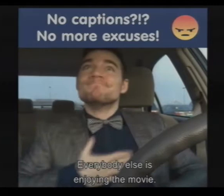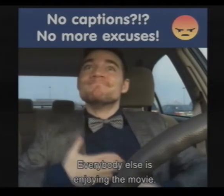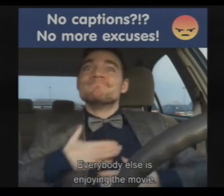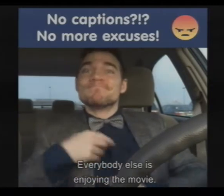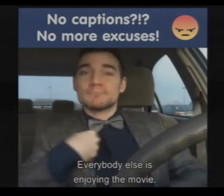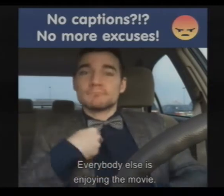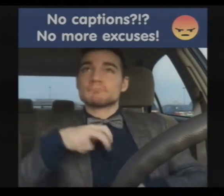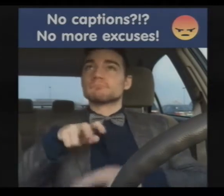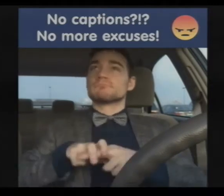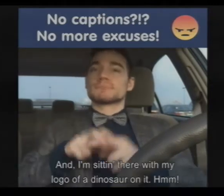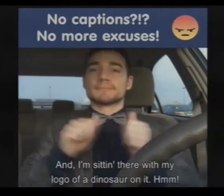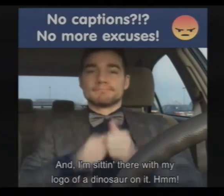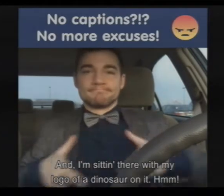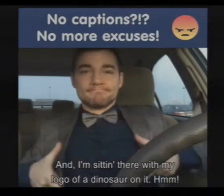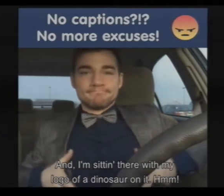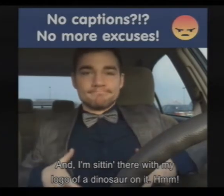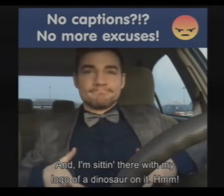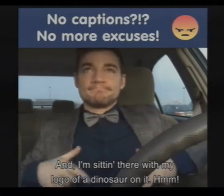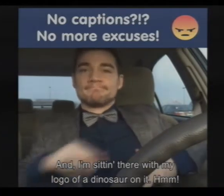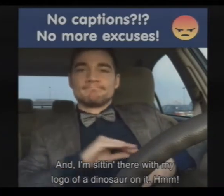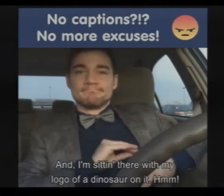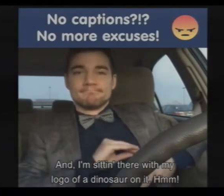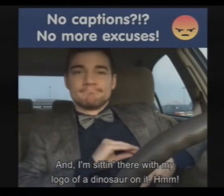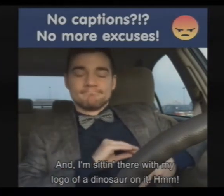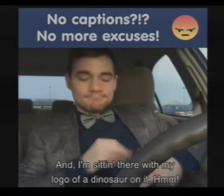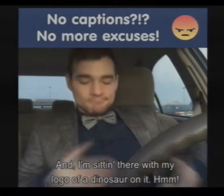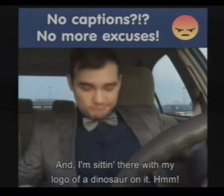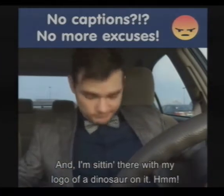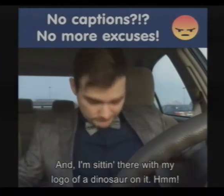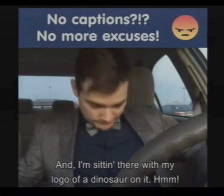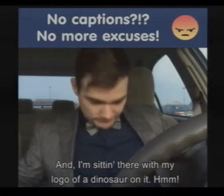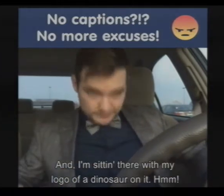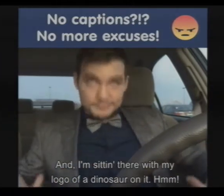movie. And I'm sitting there with my logo of a dinosaur on it.